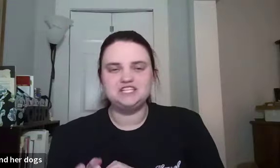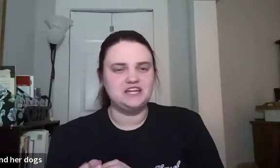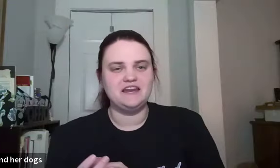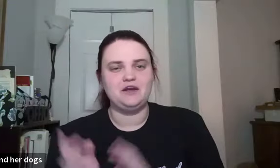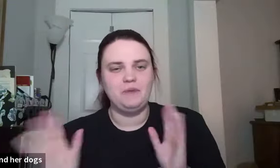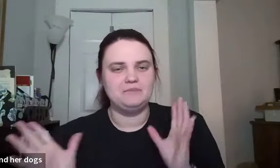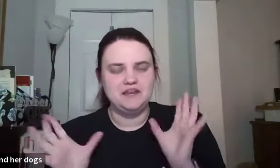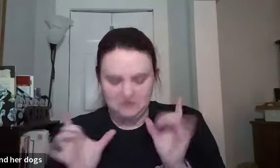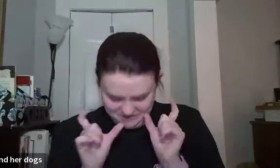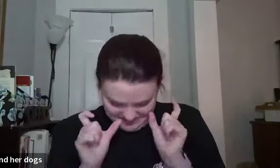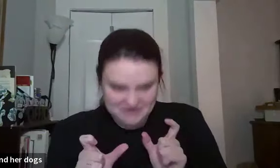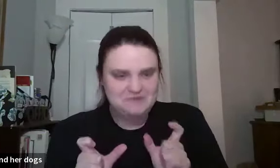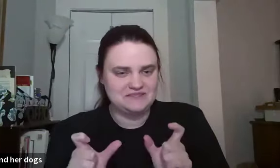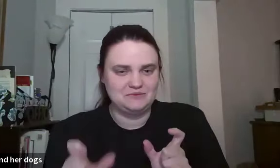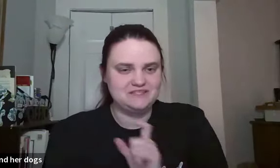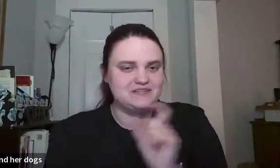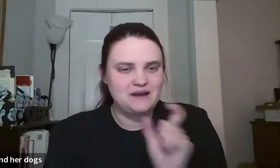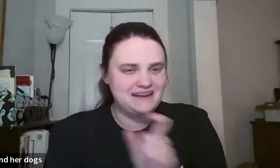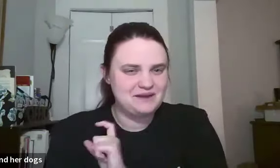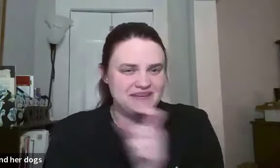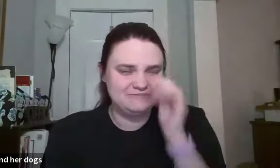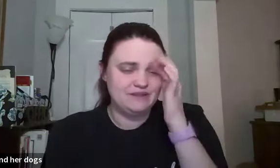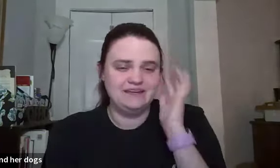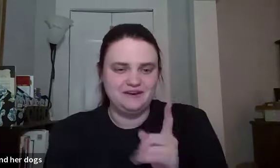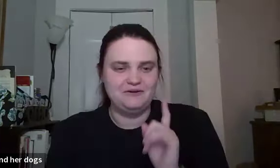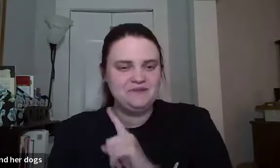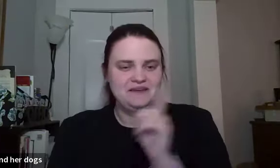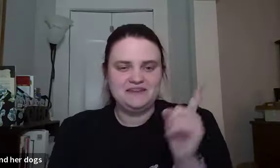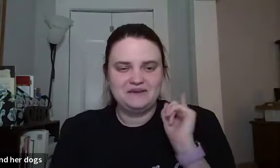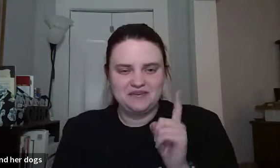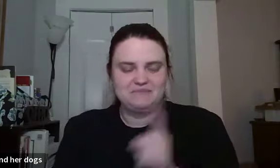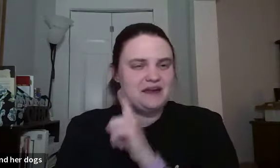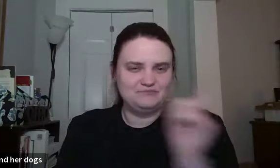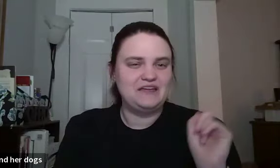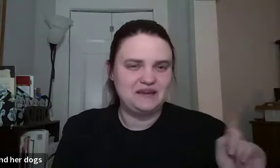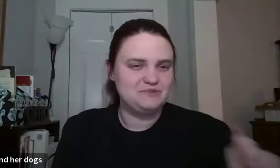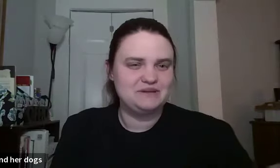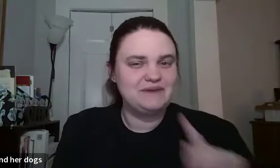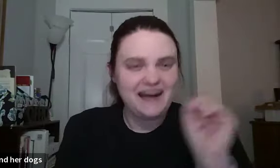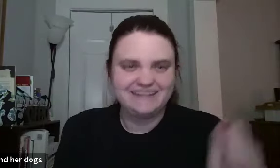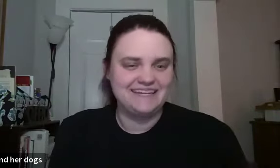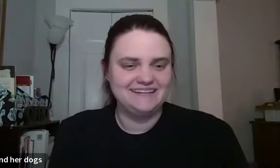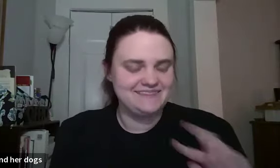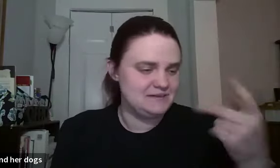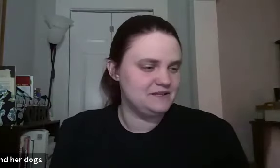it and then I go, wait a minute, no, I keep it this way. So that's why I had to come in and be like, no. Now that I'm thinking about it, I think I'm doing them again, the same